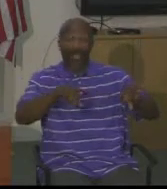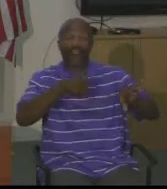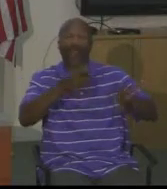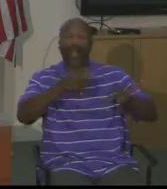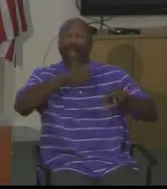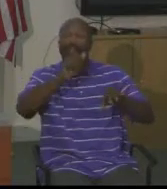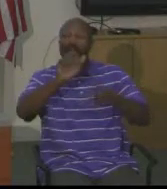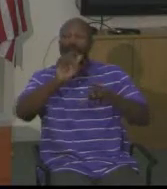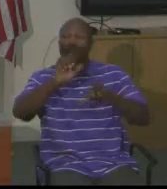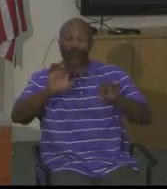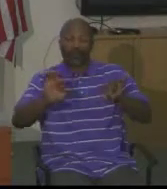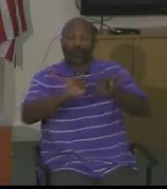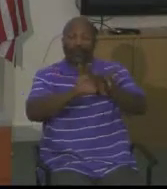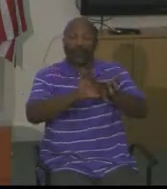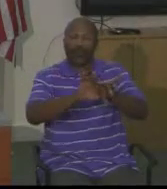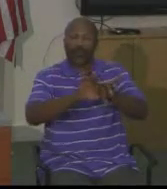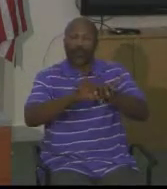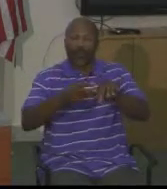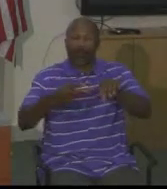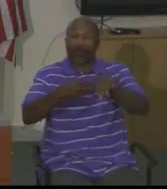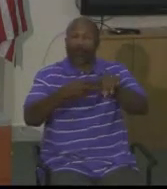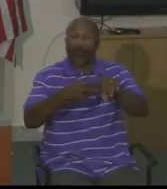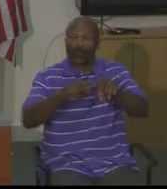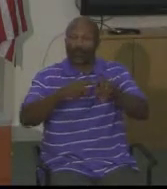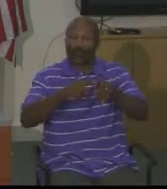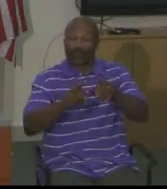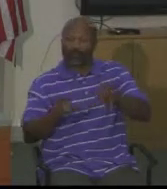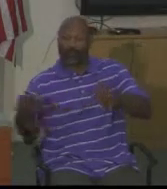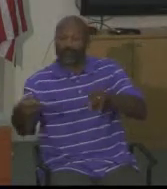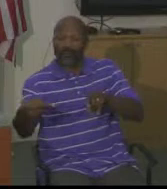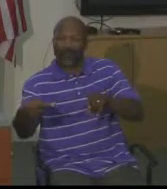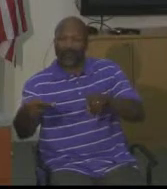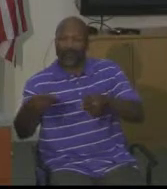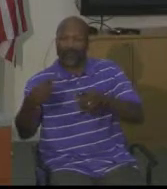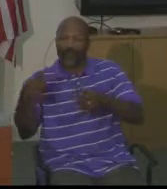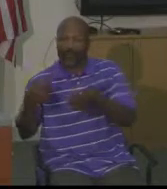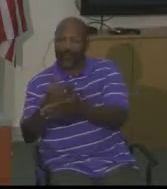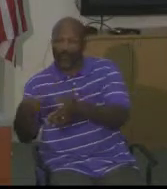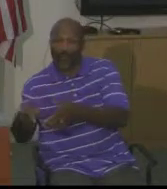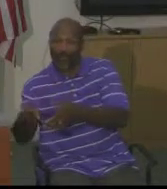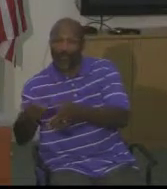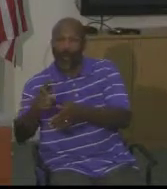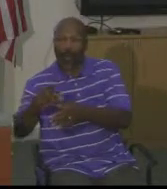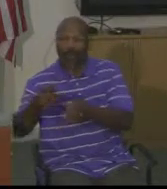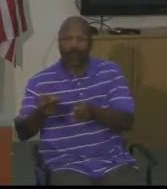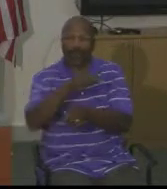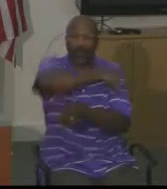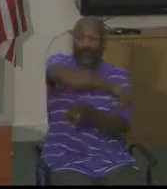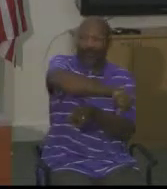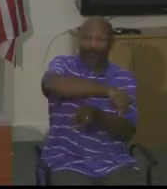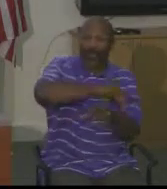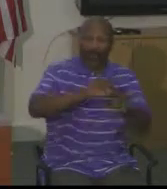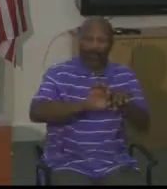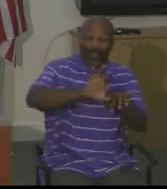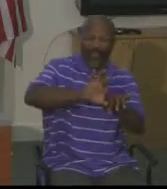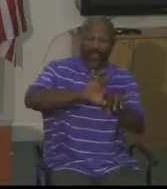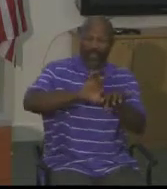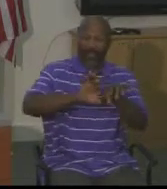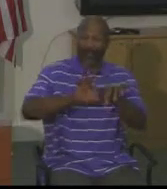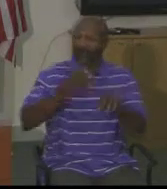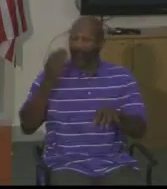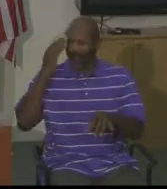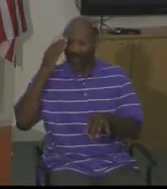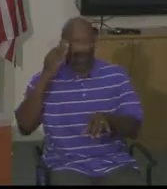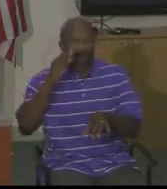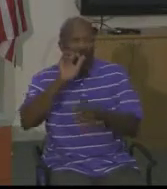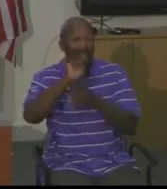go to PS2 keyboard. Or if you bought a PS2 keyboard, there'd be an adapter to go the other way. There was also a